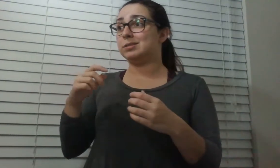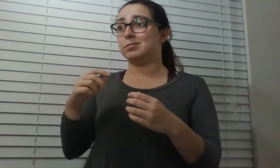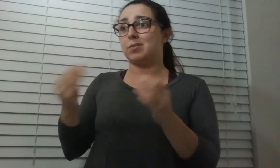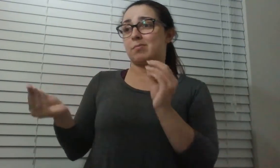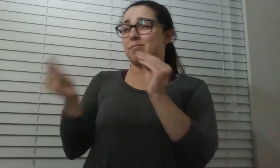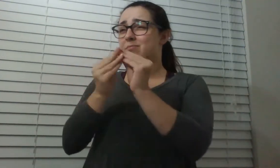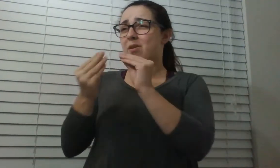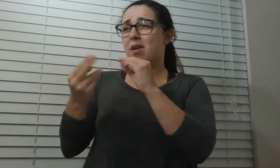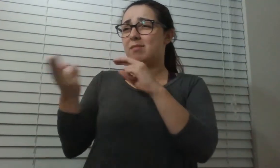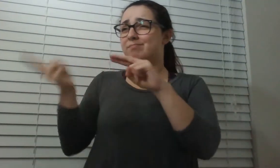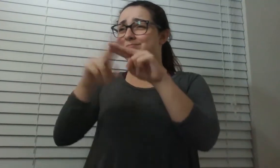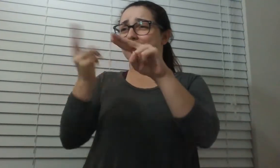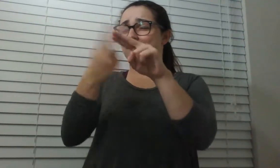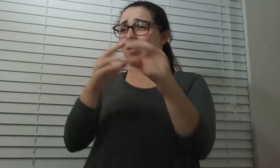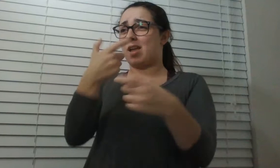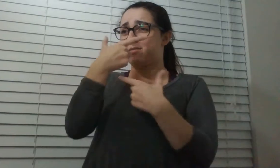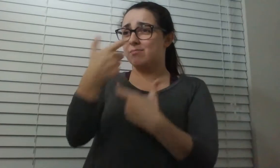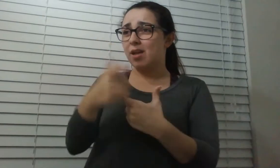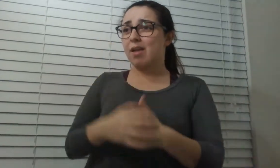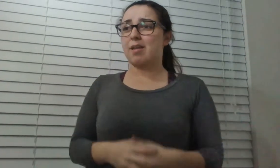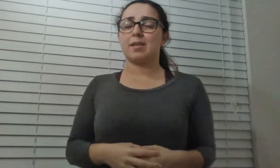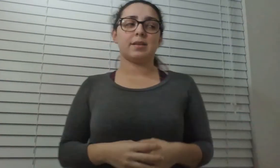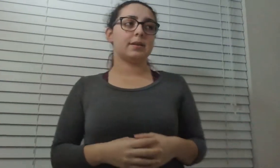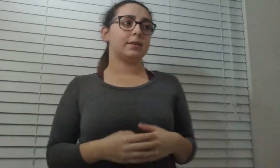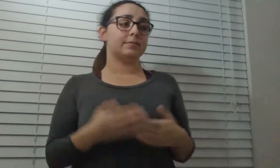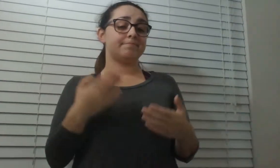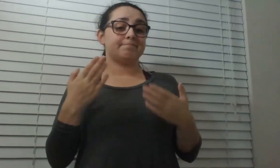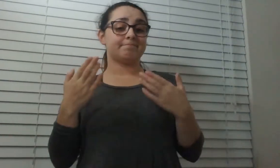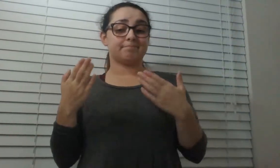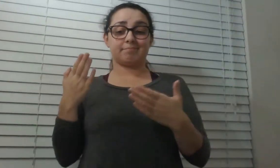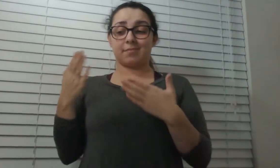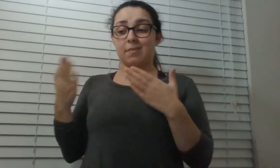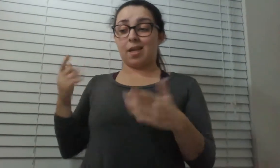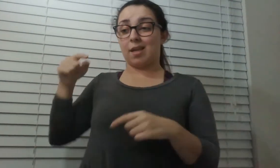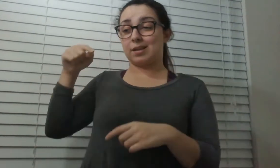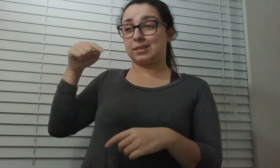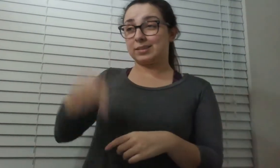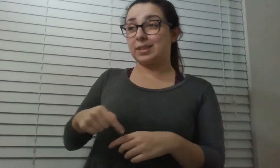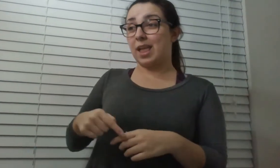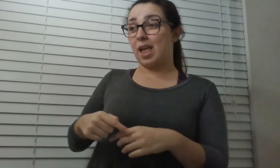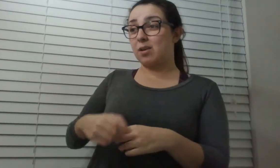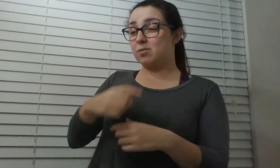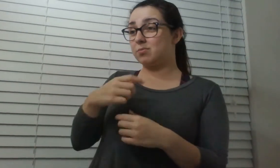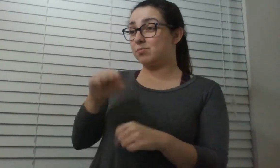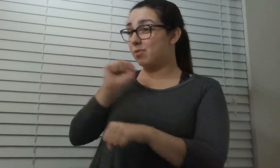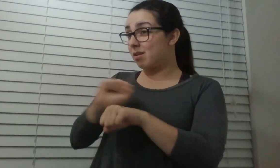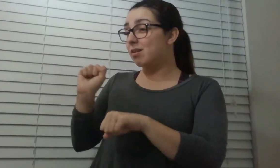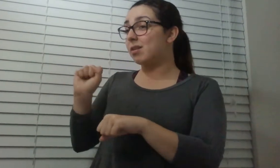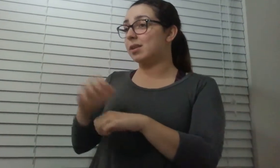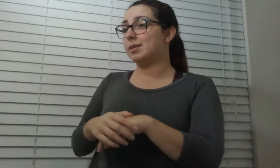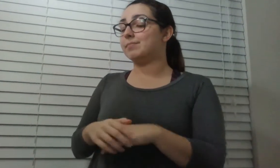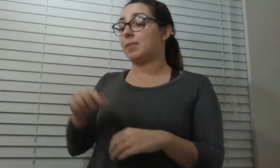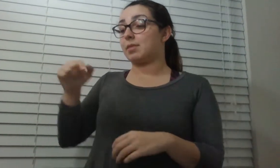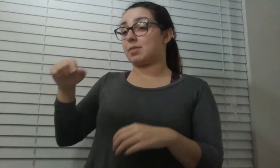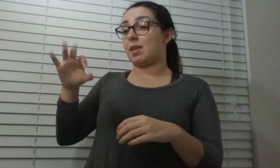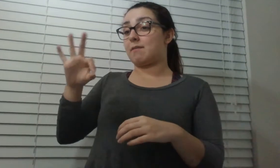Maybe this will convince you. This is an actual flag, an Explorers Club flag, that accompanied Buzz Aldrin,